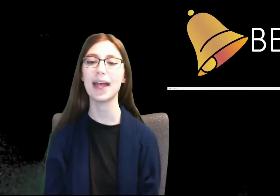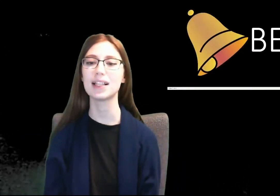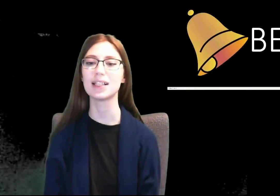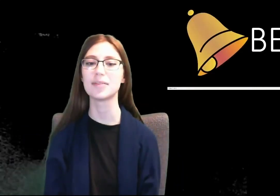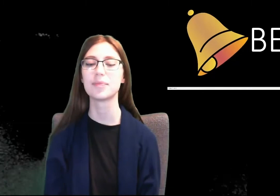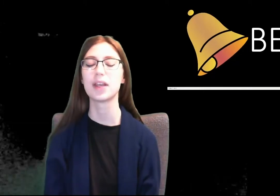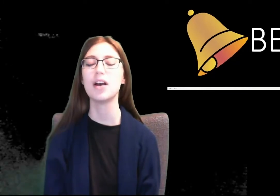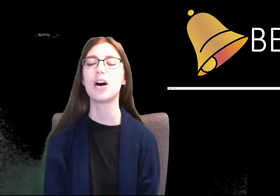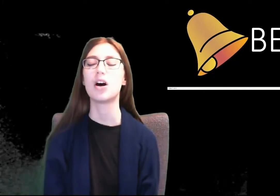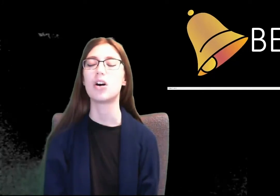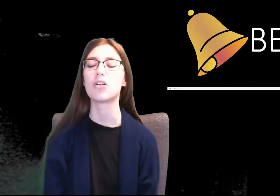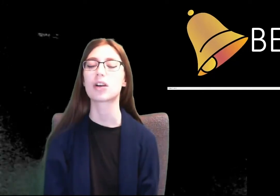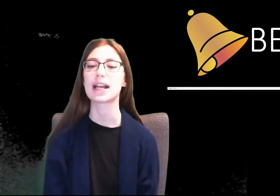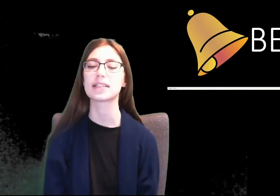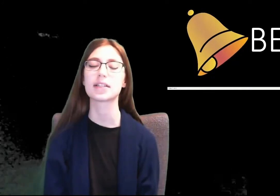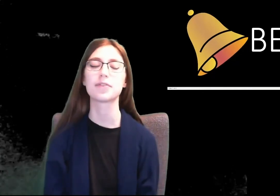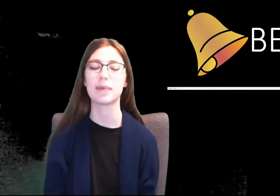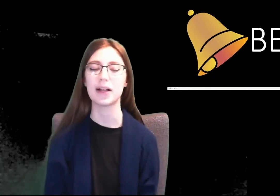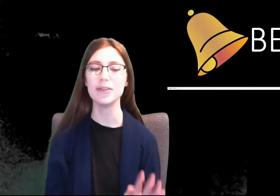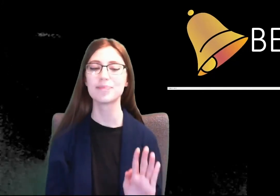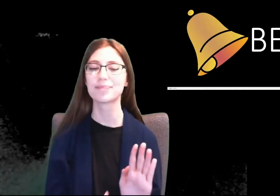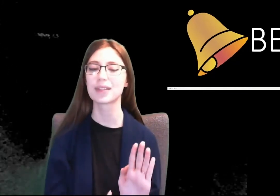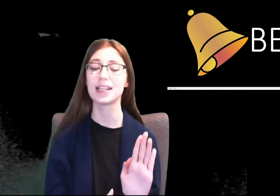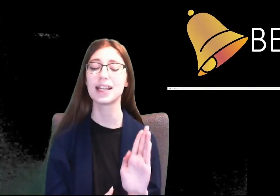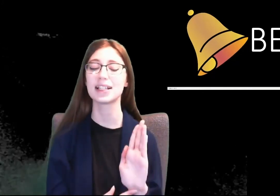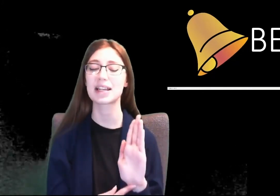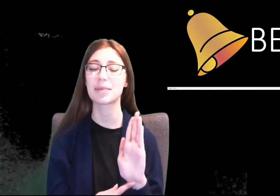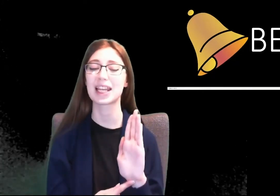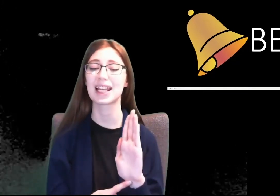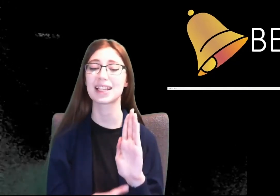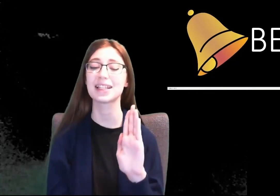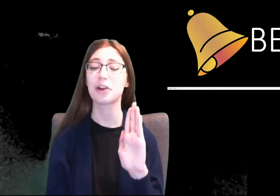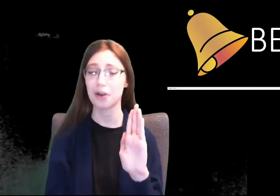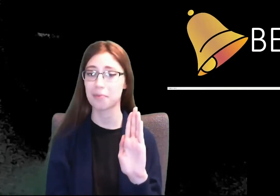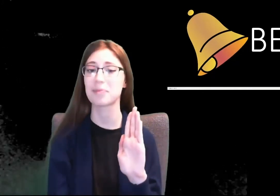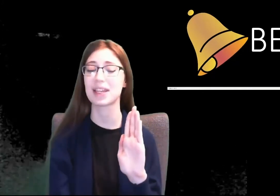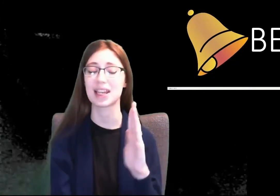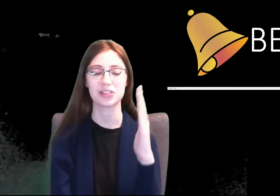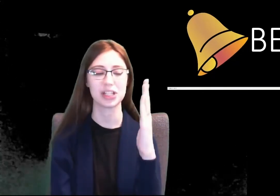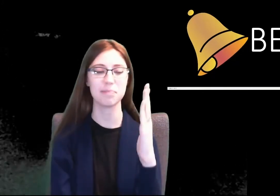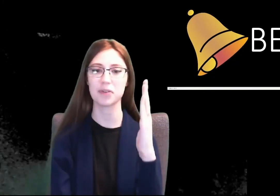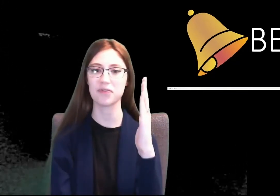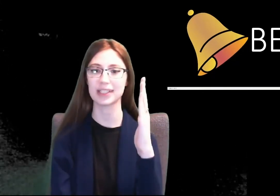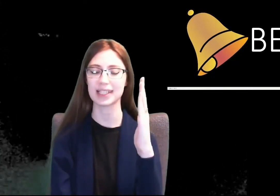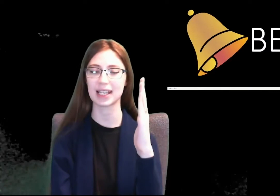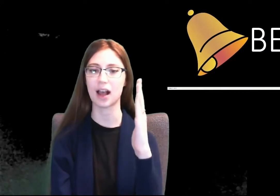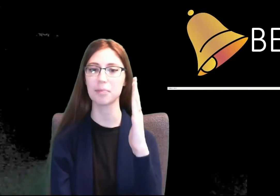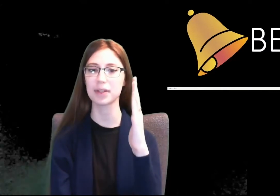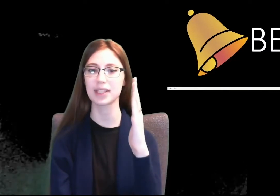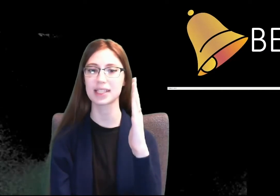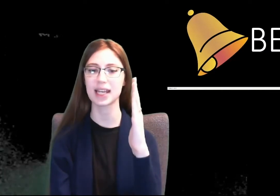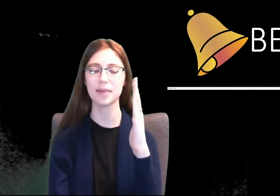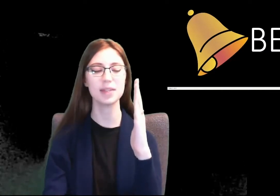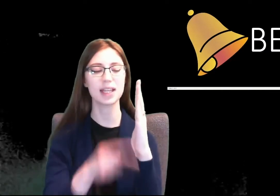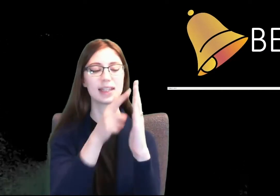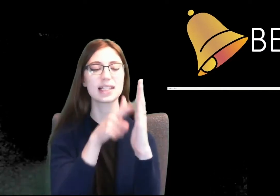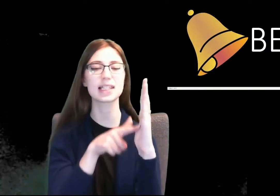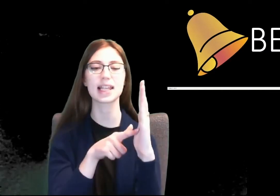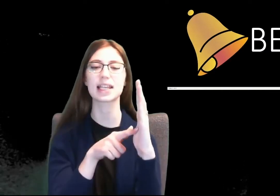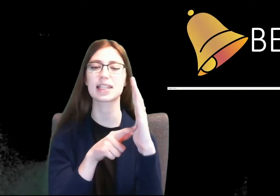Bell. All right, so for bell, non-dominant hand, open B hand shape, but facing up this time. And this is like the